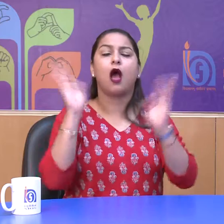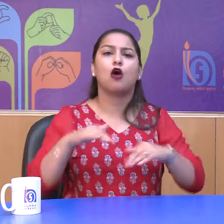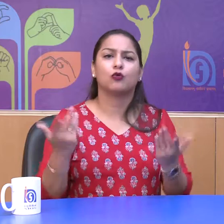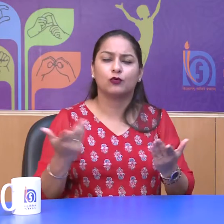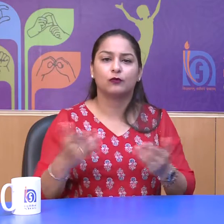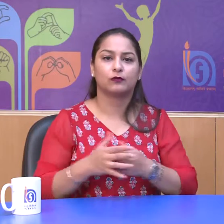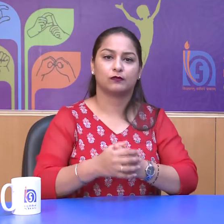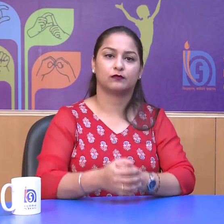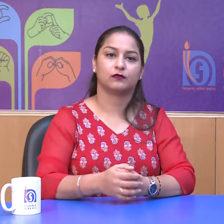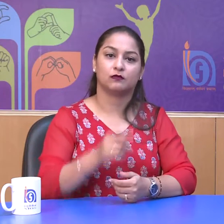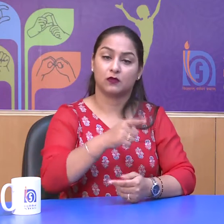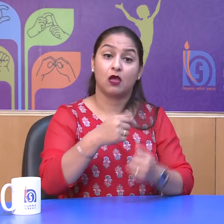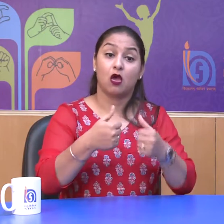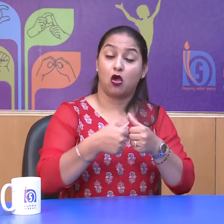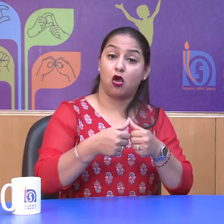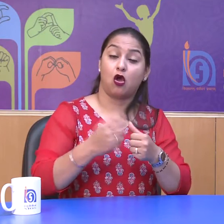of Islamic knowledge.